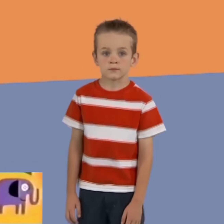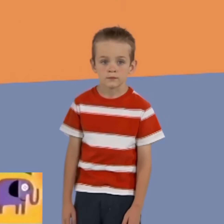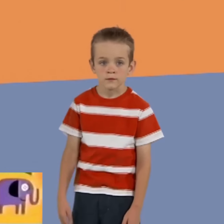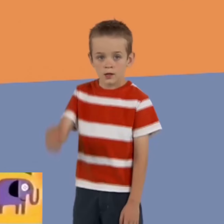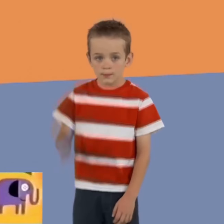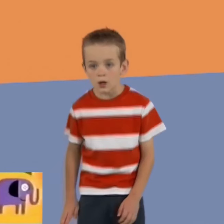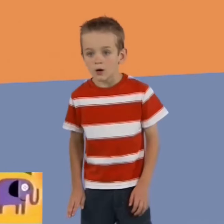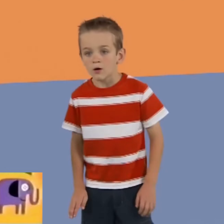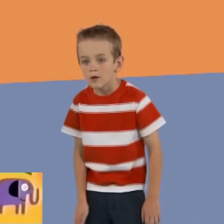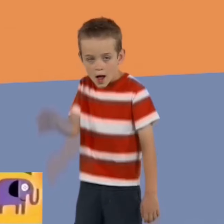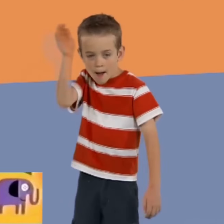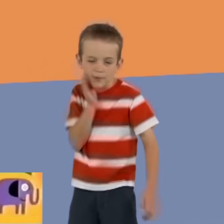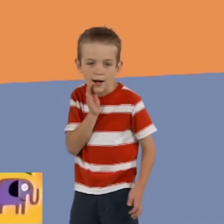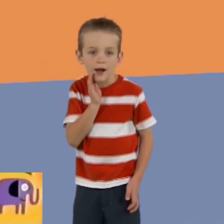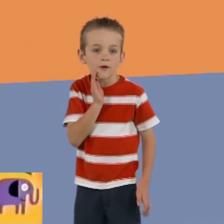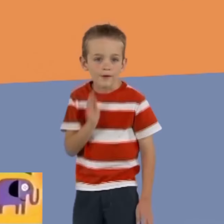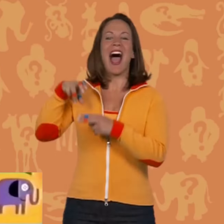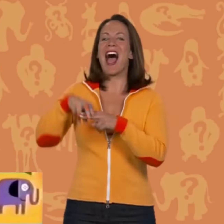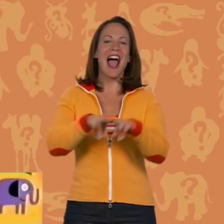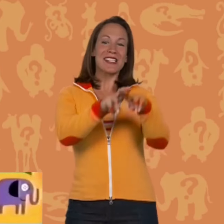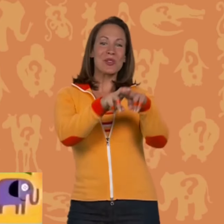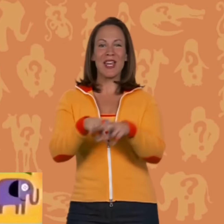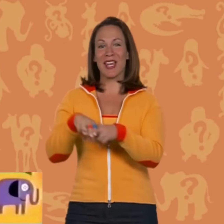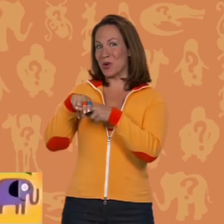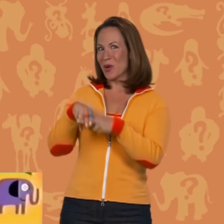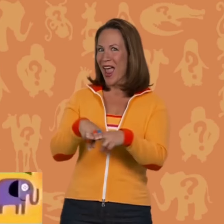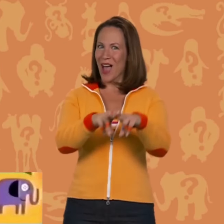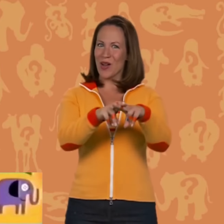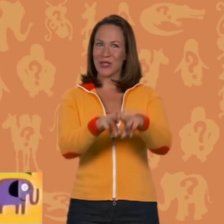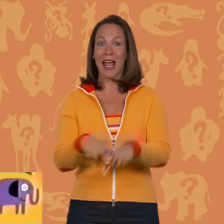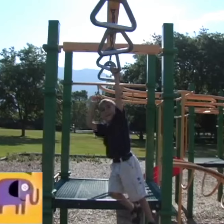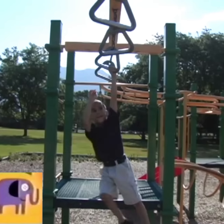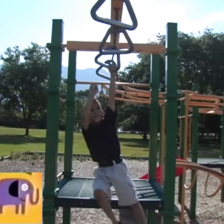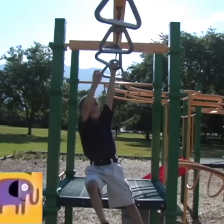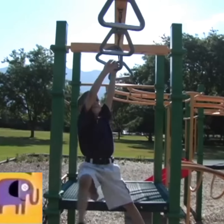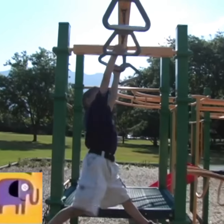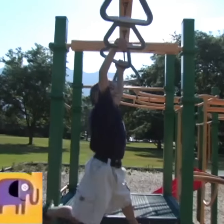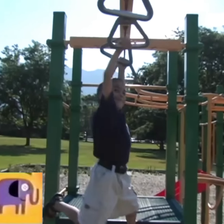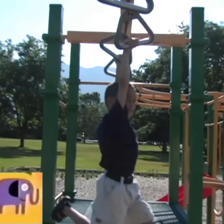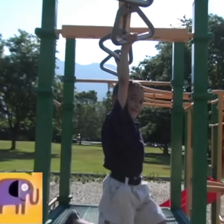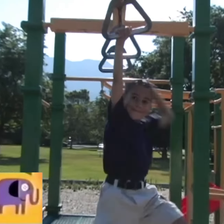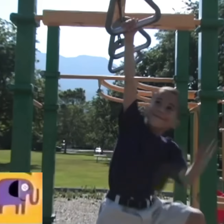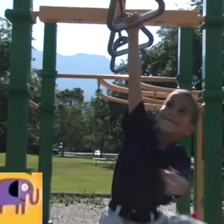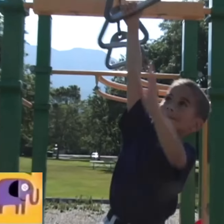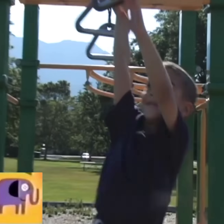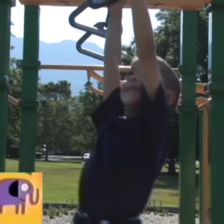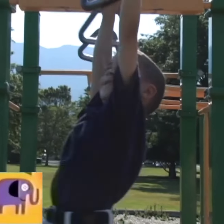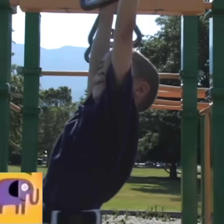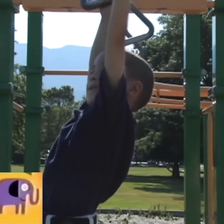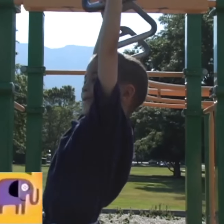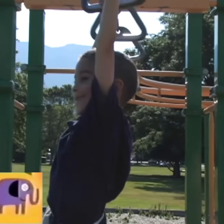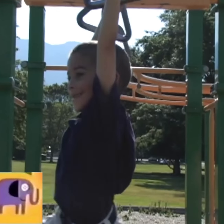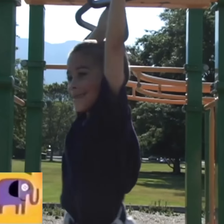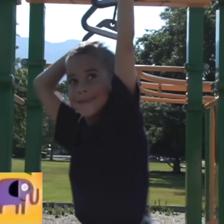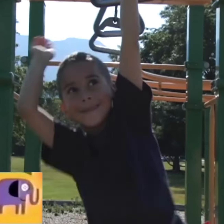I'm small, I'm brown, I swing around. Swing from my hands, swing from my feet.